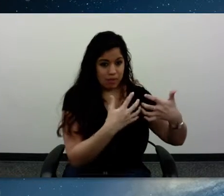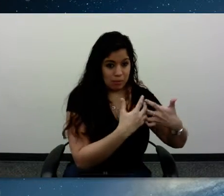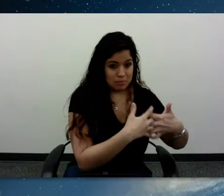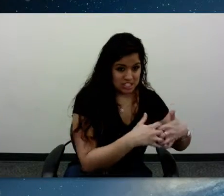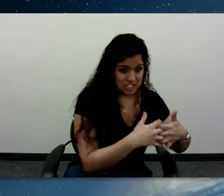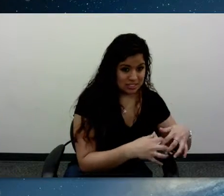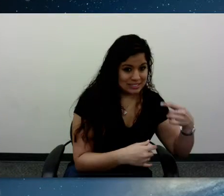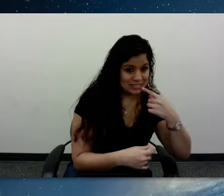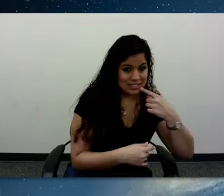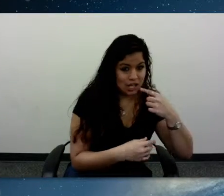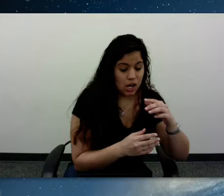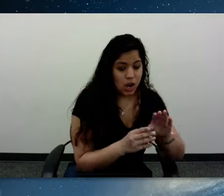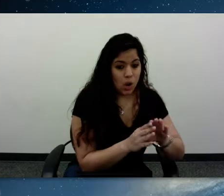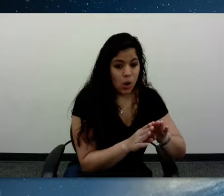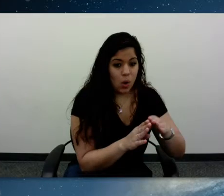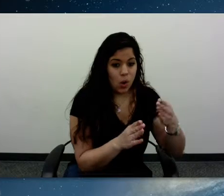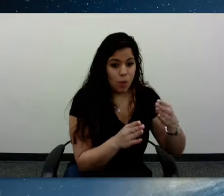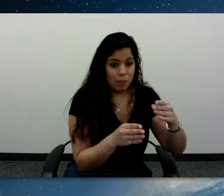remove pad.